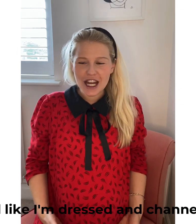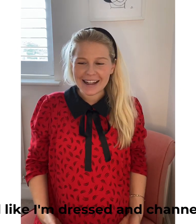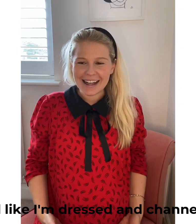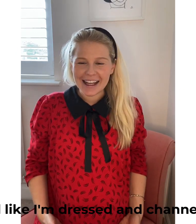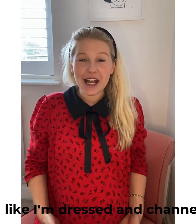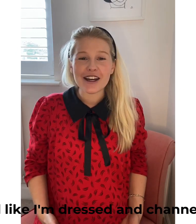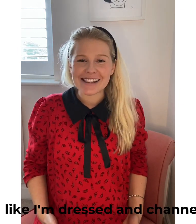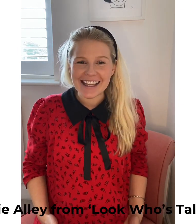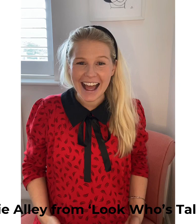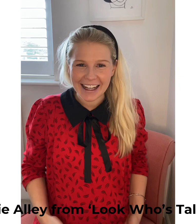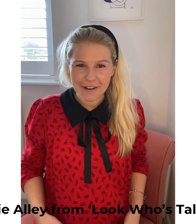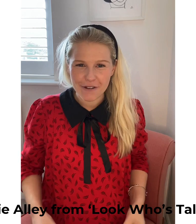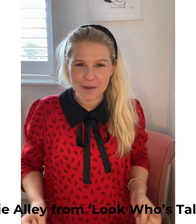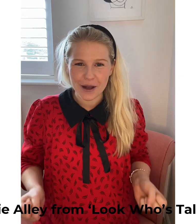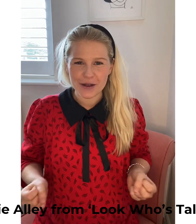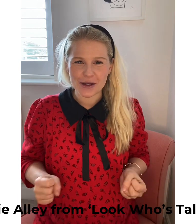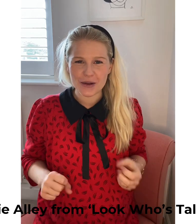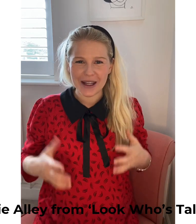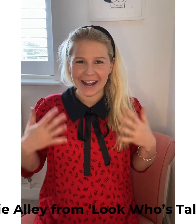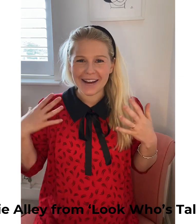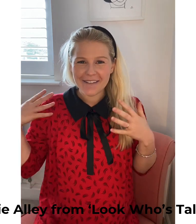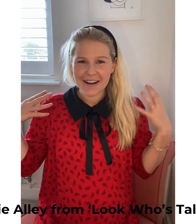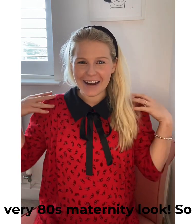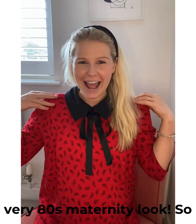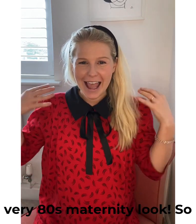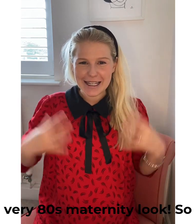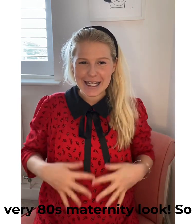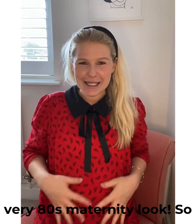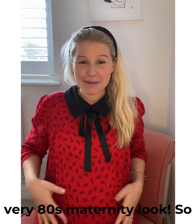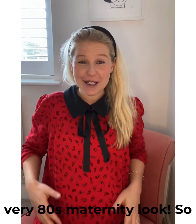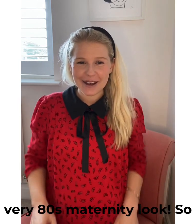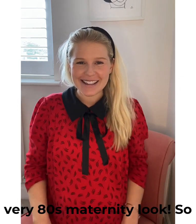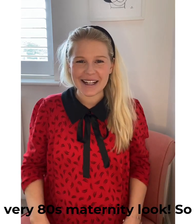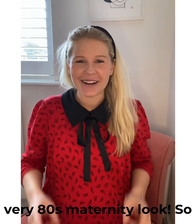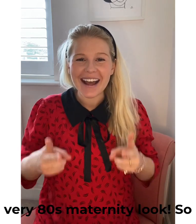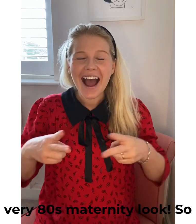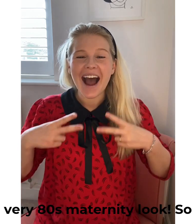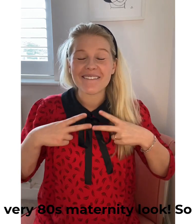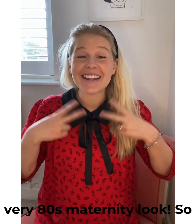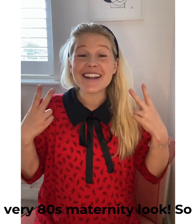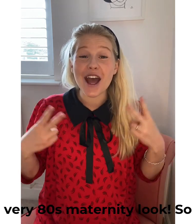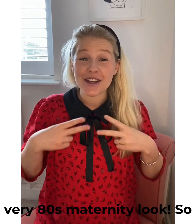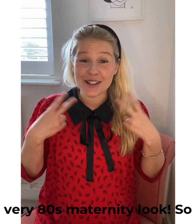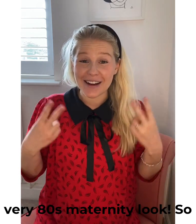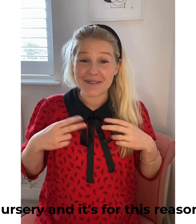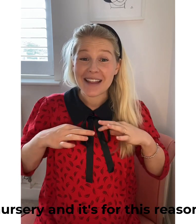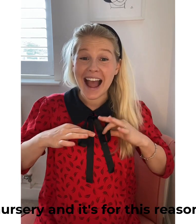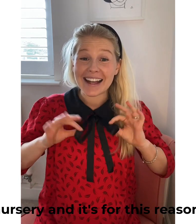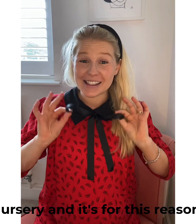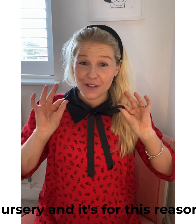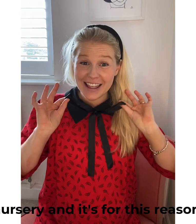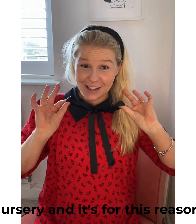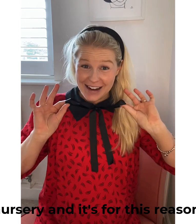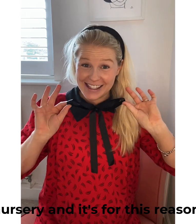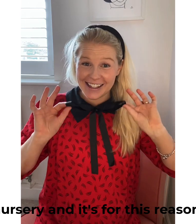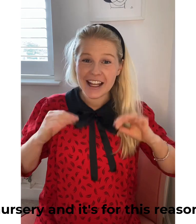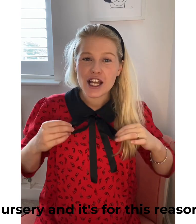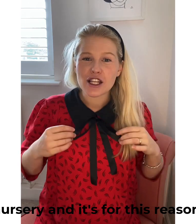channeling Kirstie Alley from Look Who's Talking. Very like 80s maternity look. Nursery, and it's for this reason. So if you